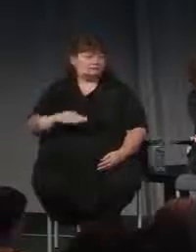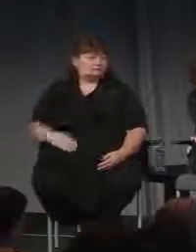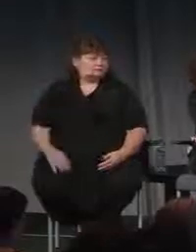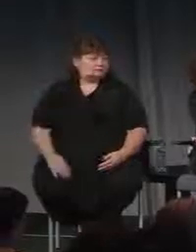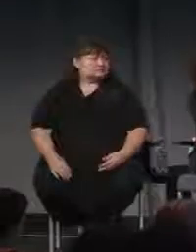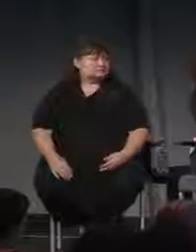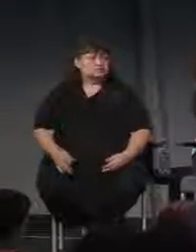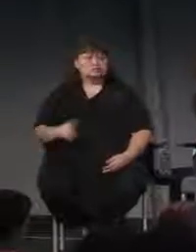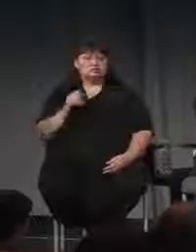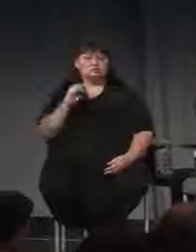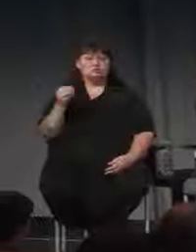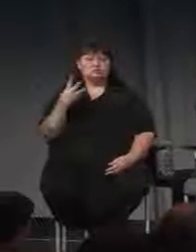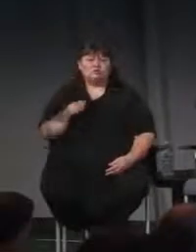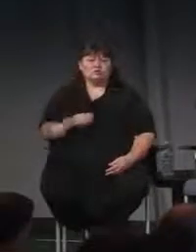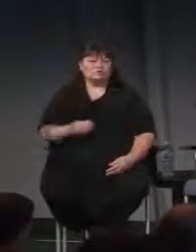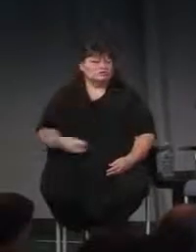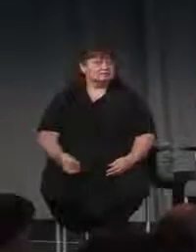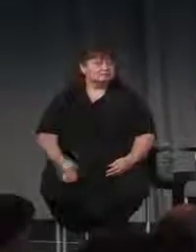soft.